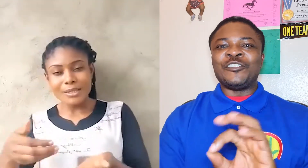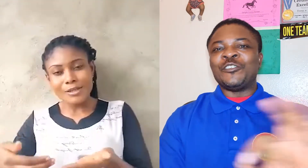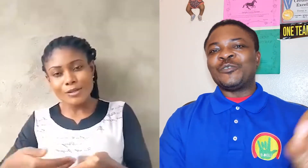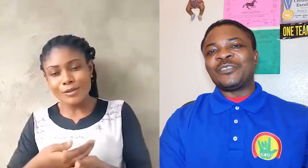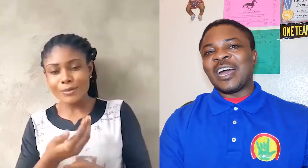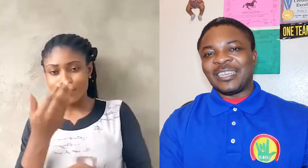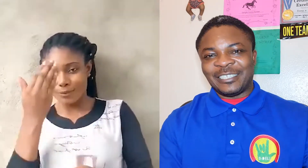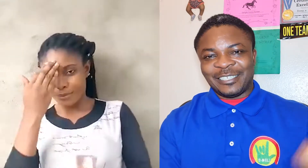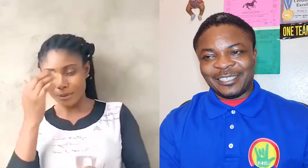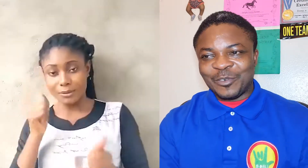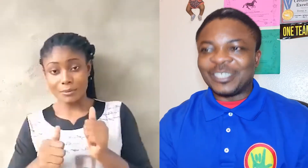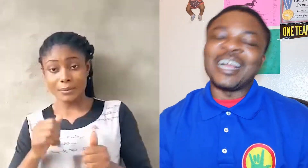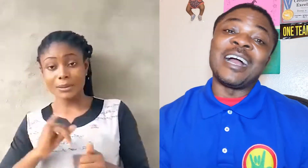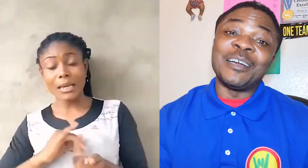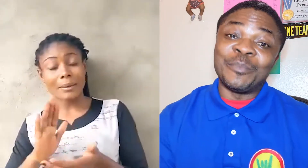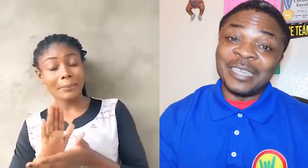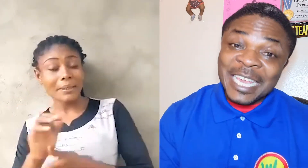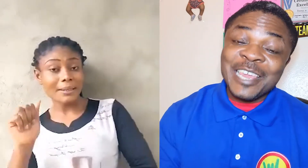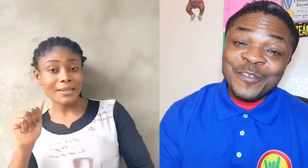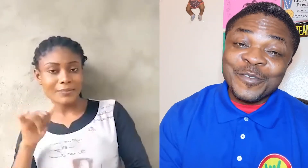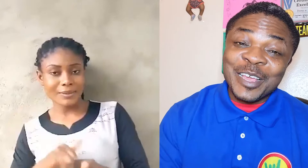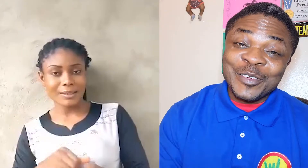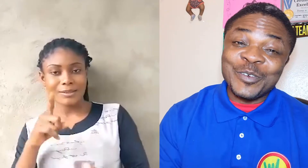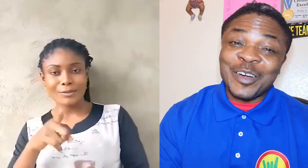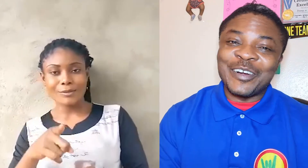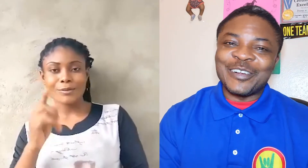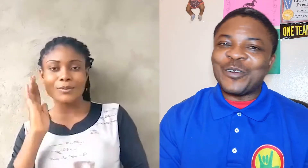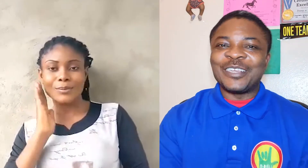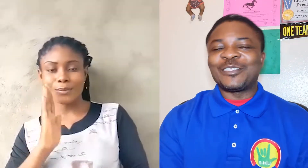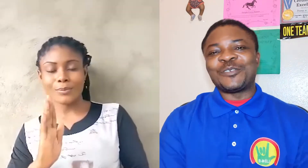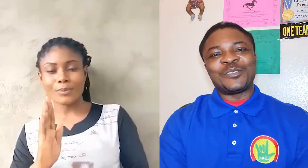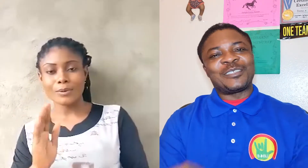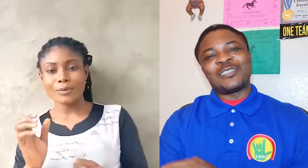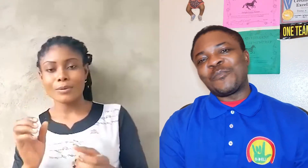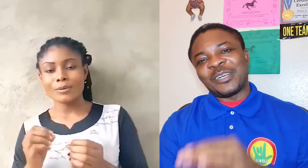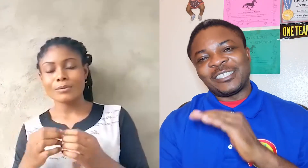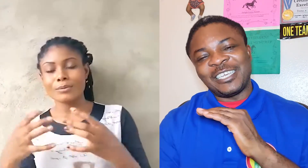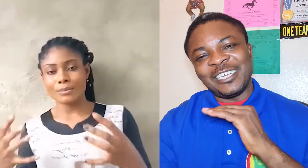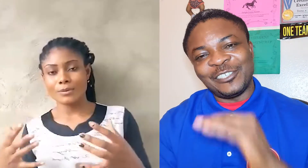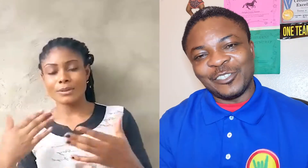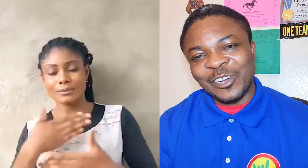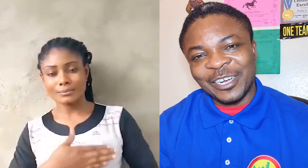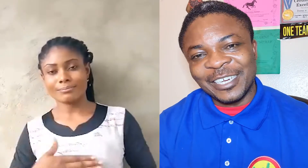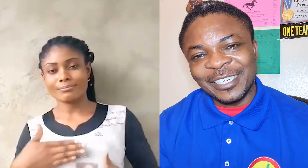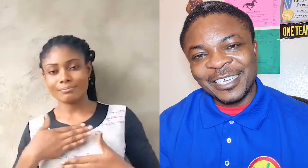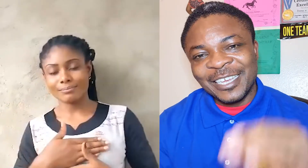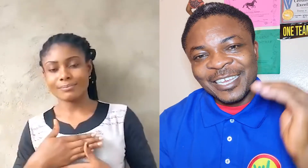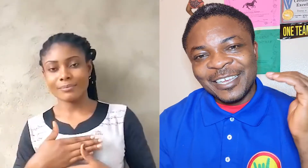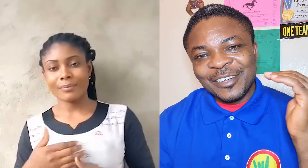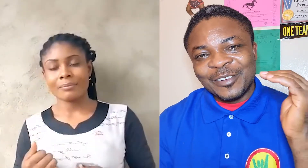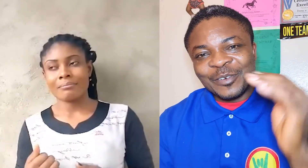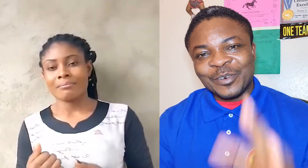a new knowledge which I believe that you are going to so much enjoy.